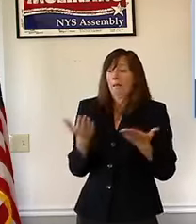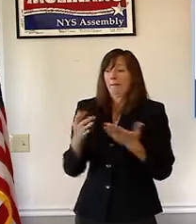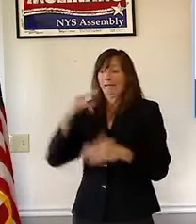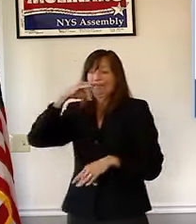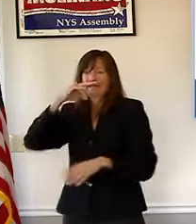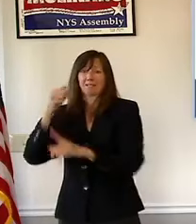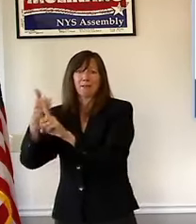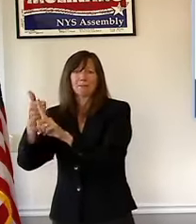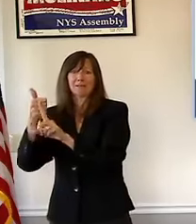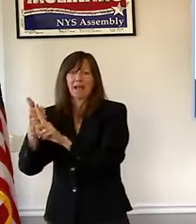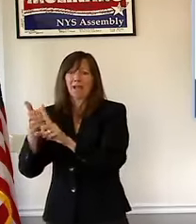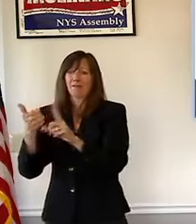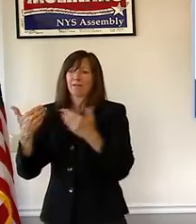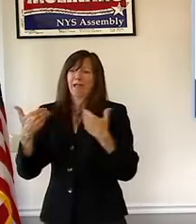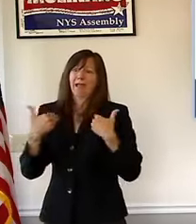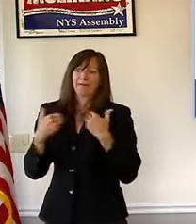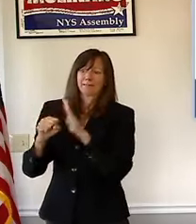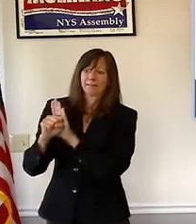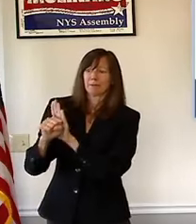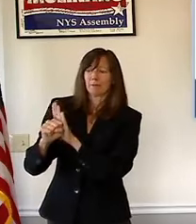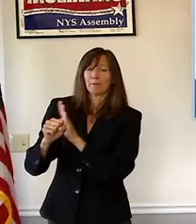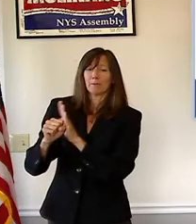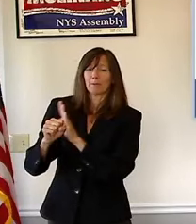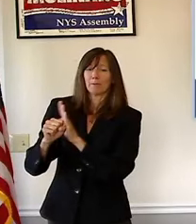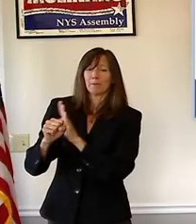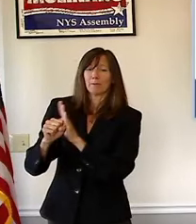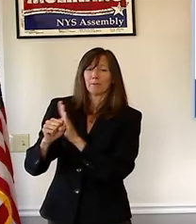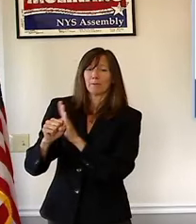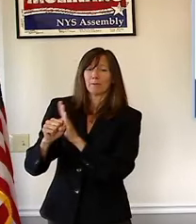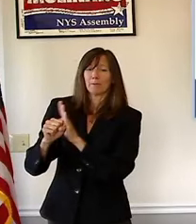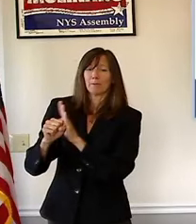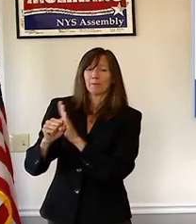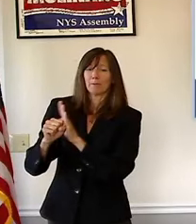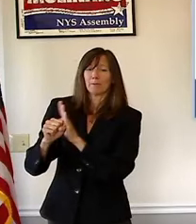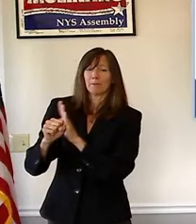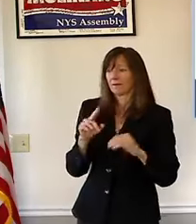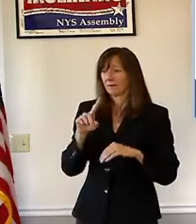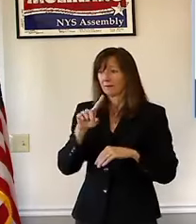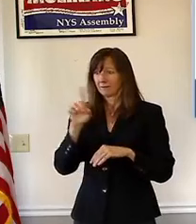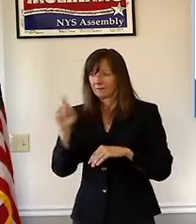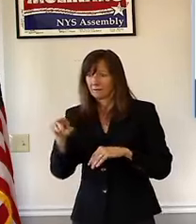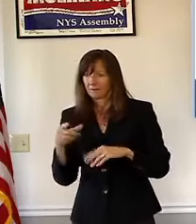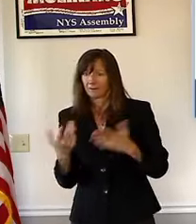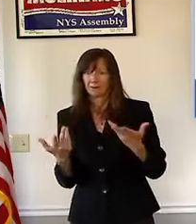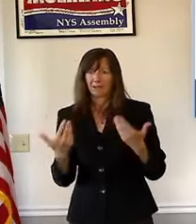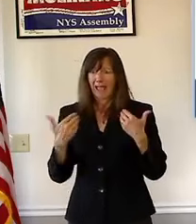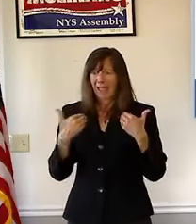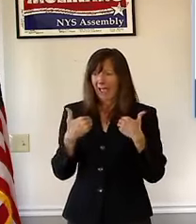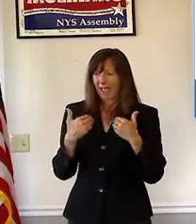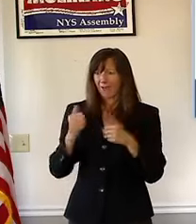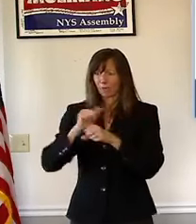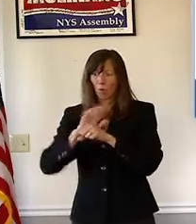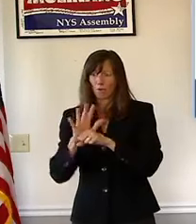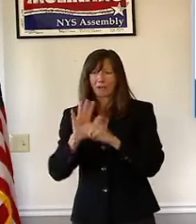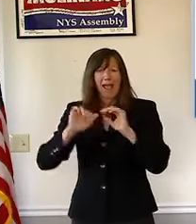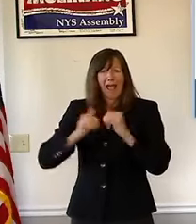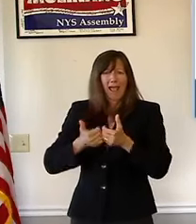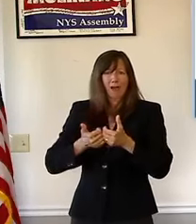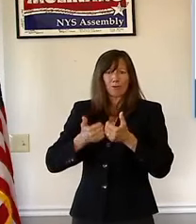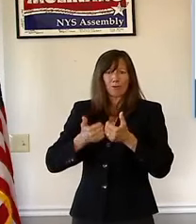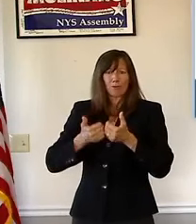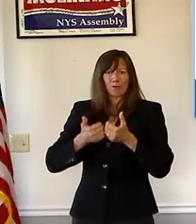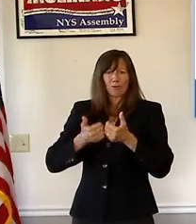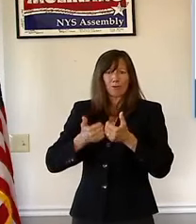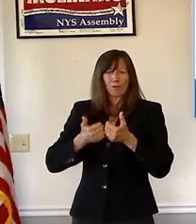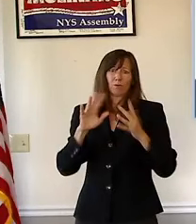they have COVID at all, how are these things going to be monitored and assessed? So